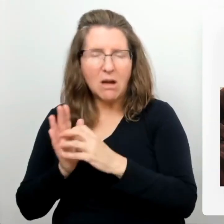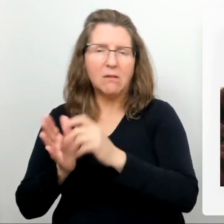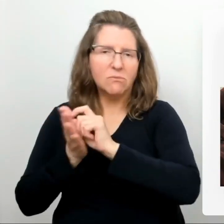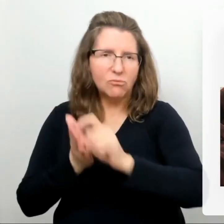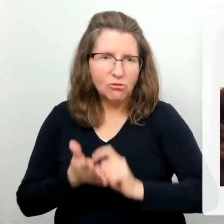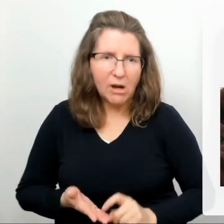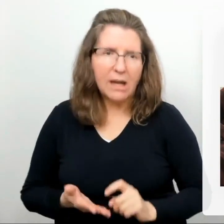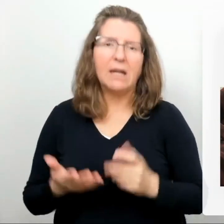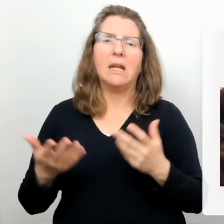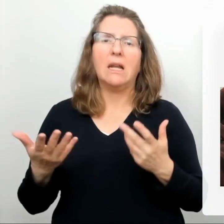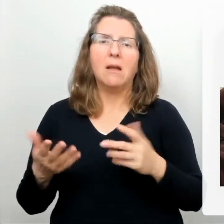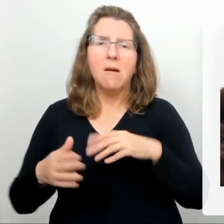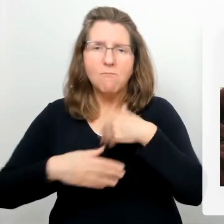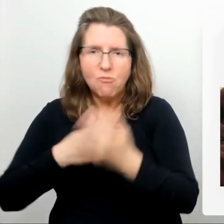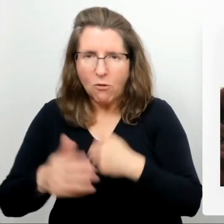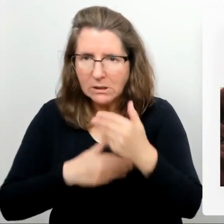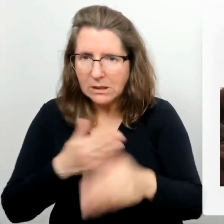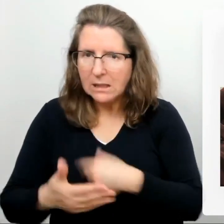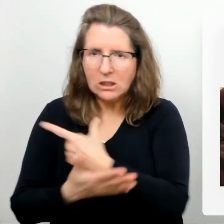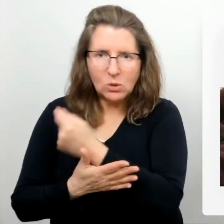out what to do.